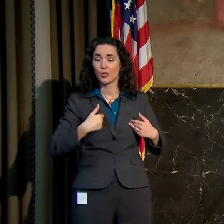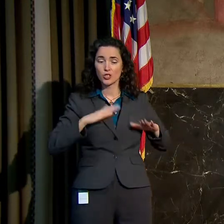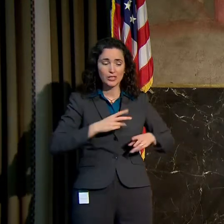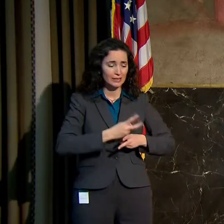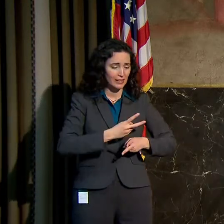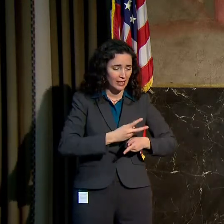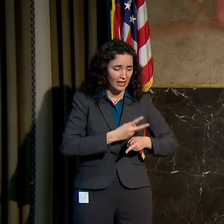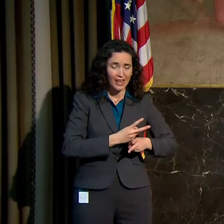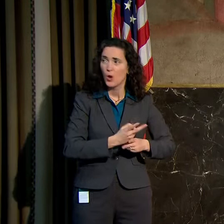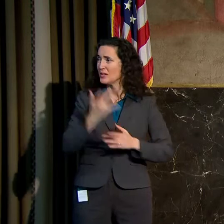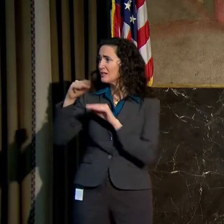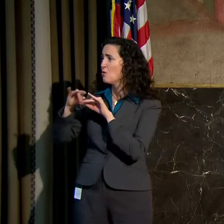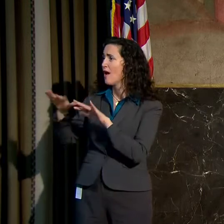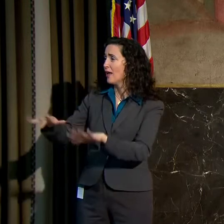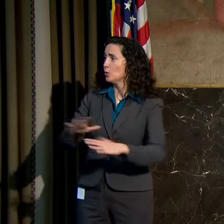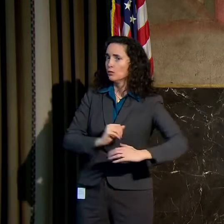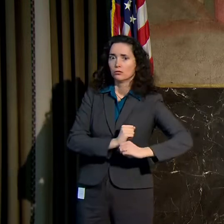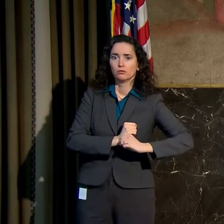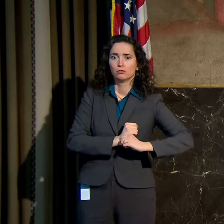should be.